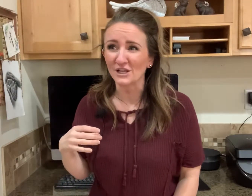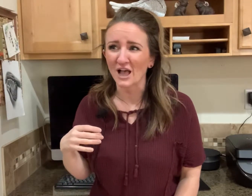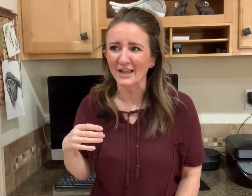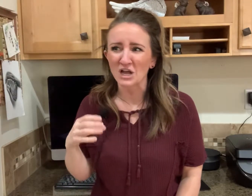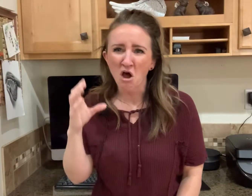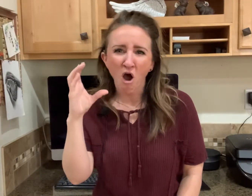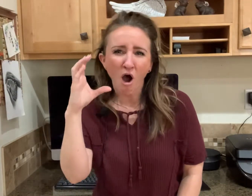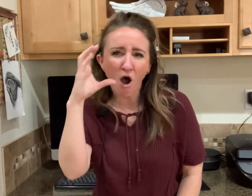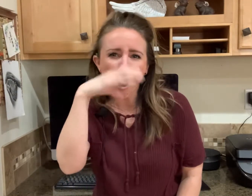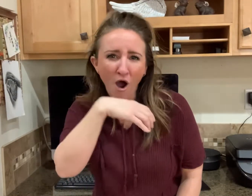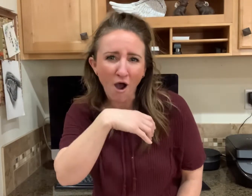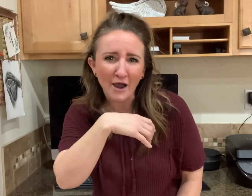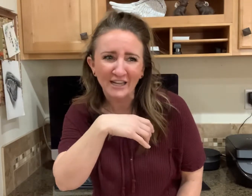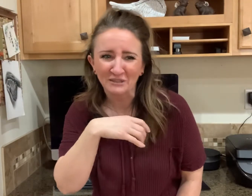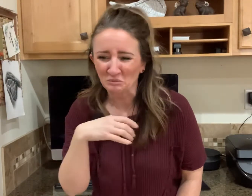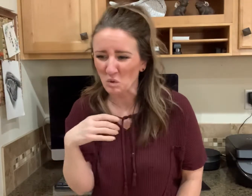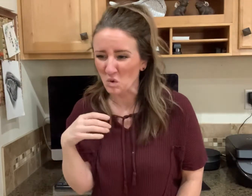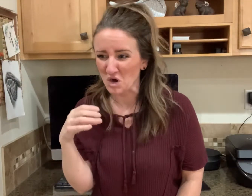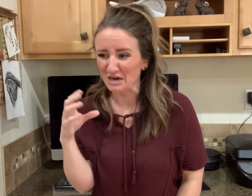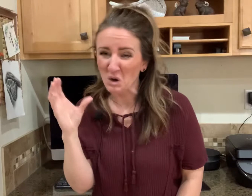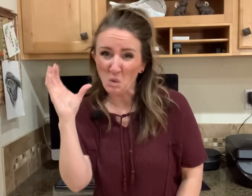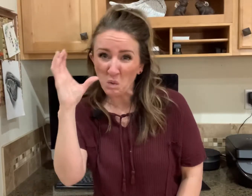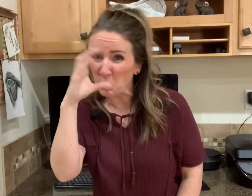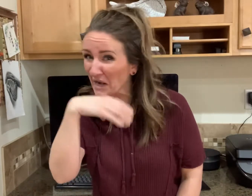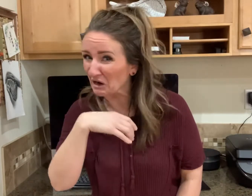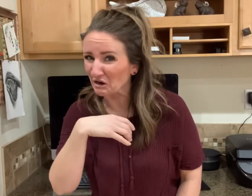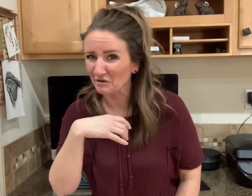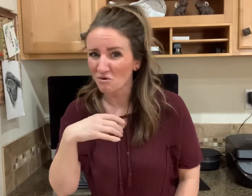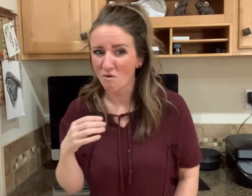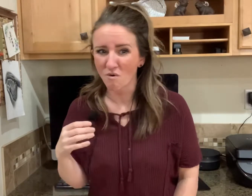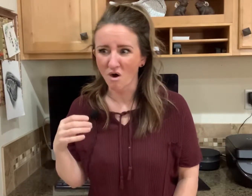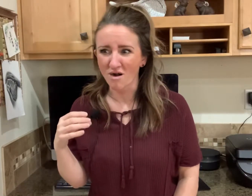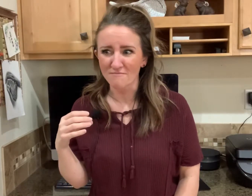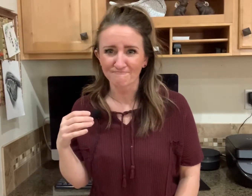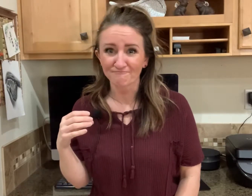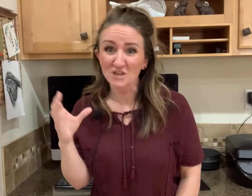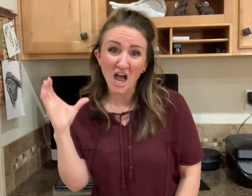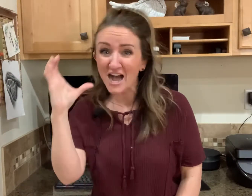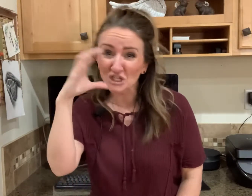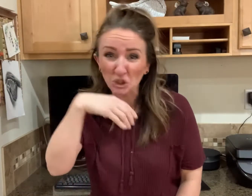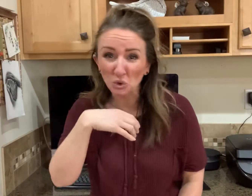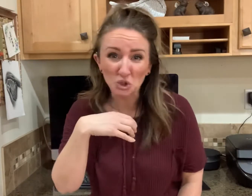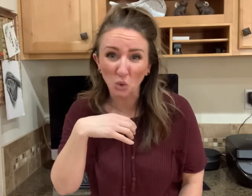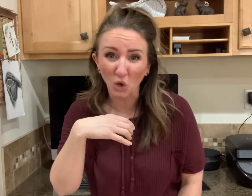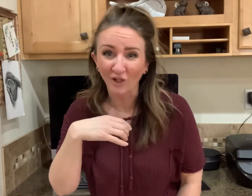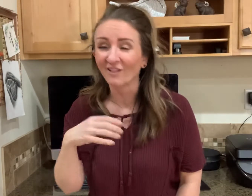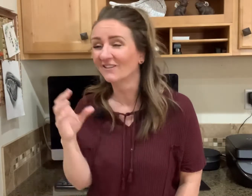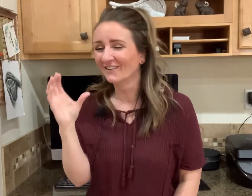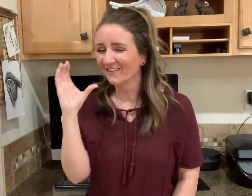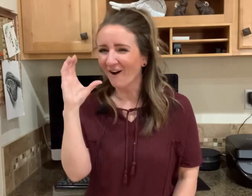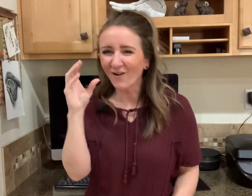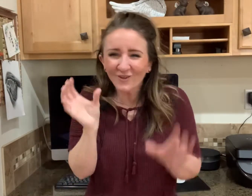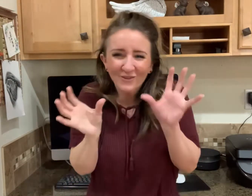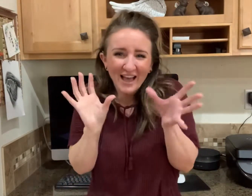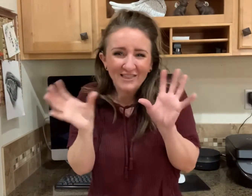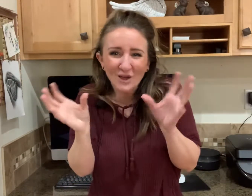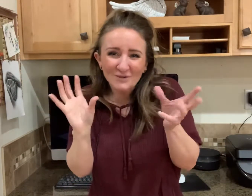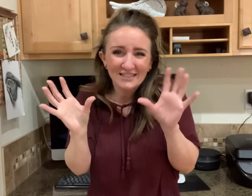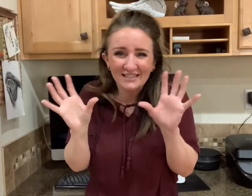like odd or weird or unusual. All of that,